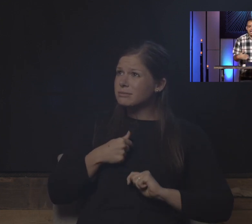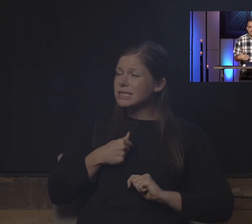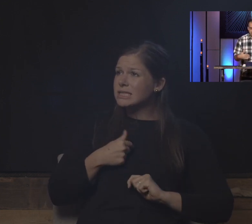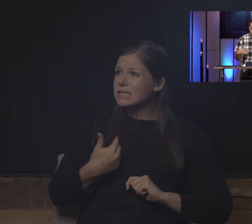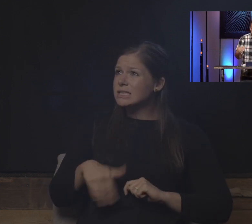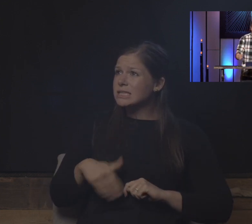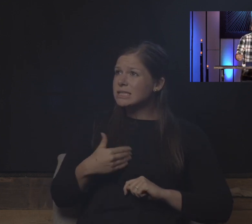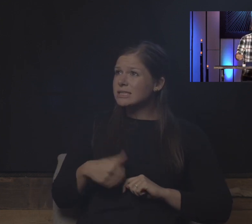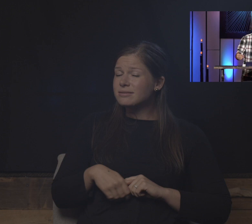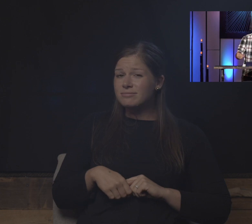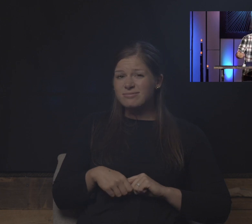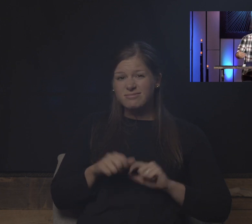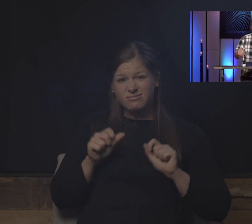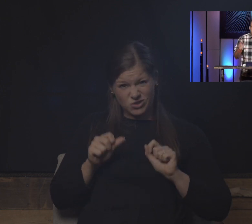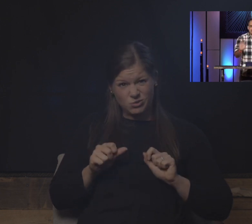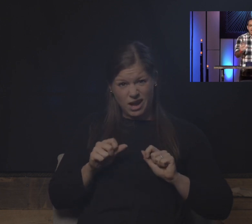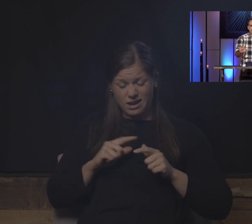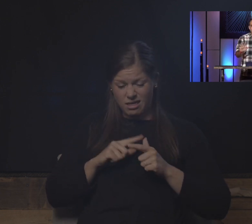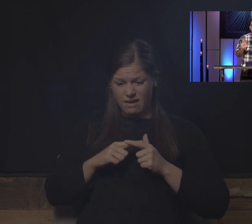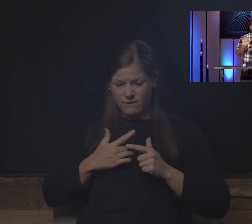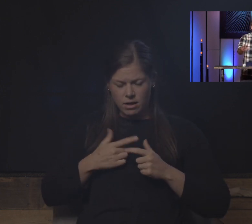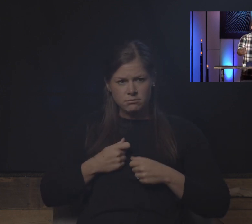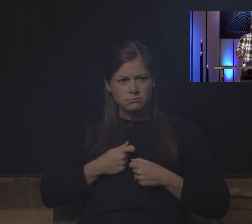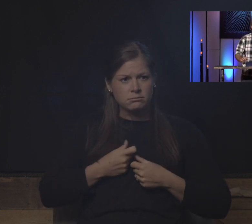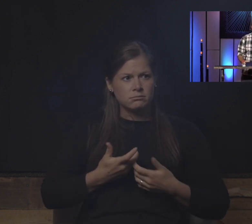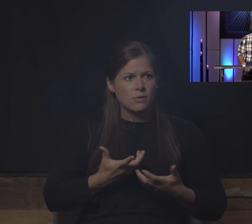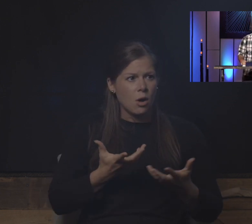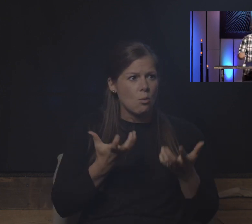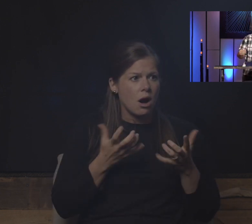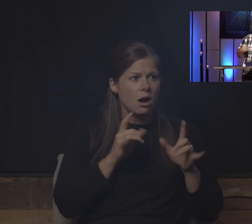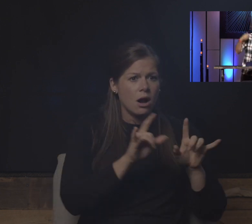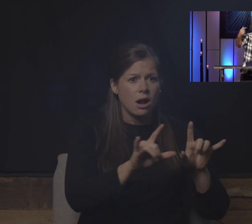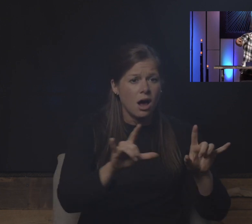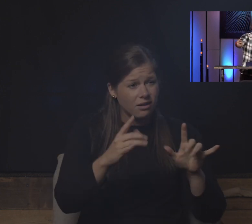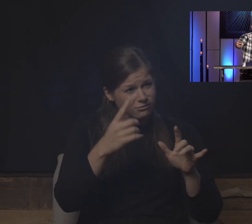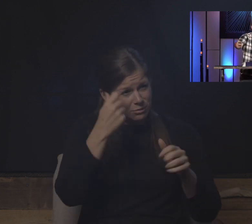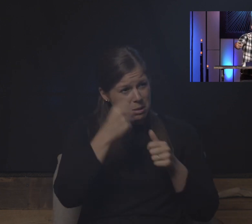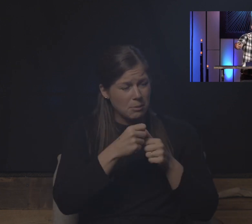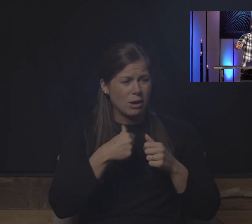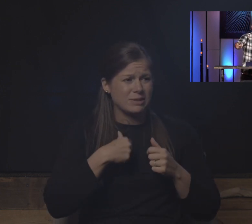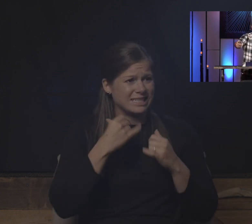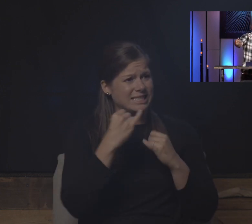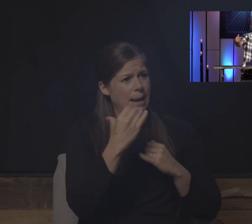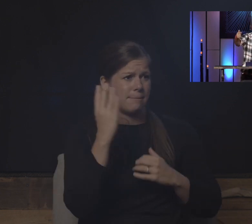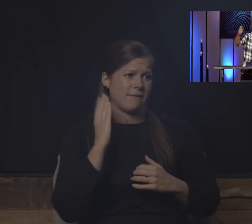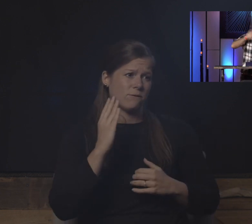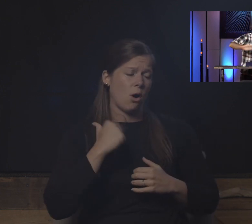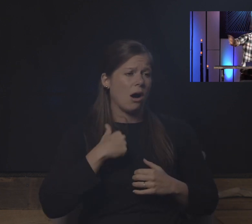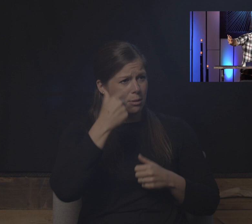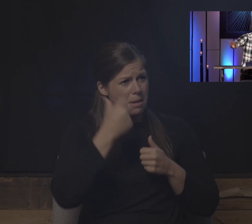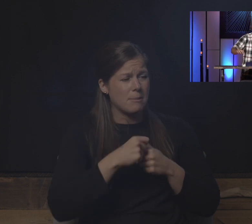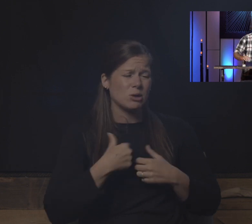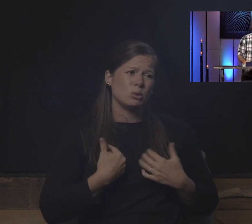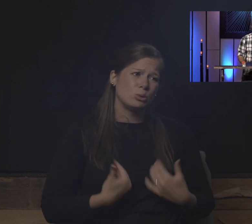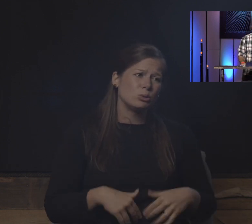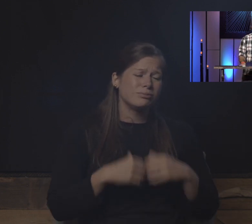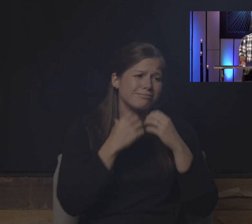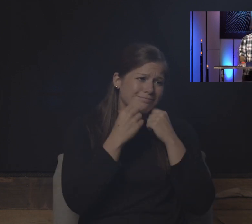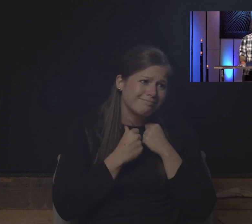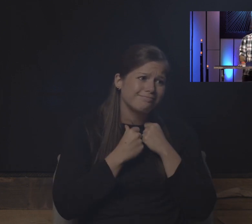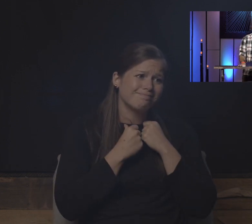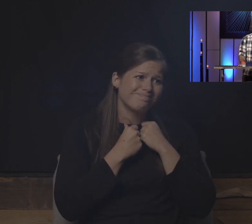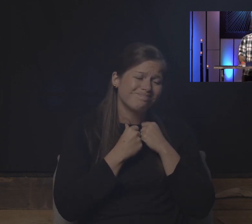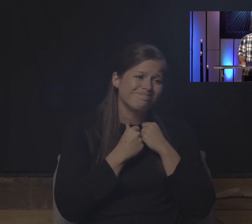returning slander against the slander that's against Christians, rather than returning that as slander towards